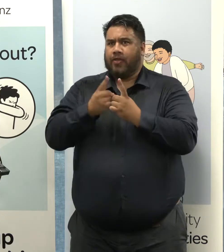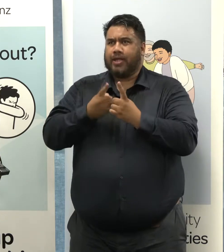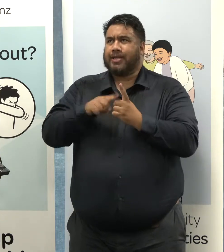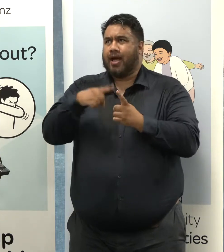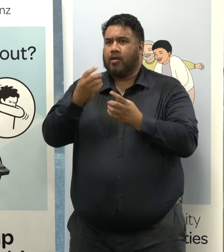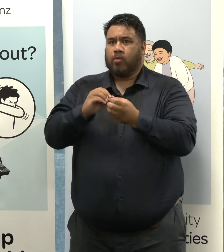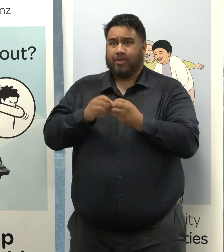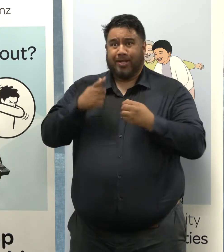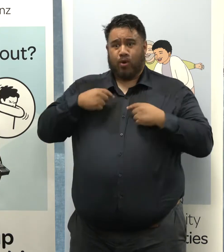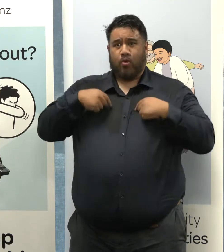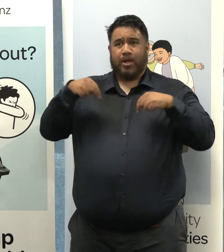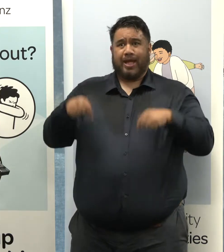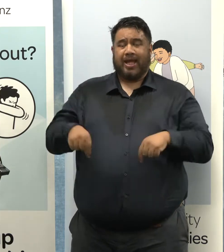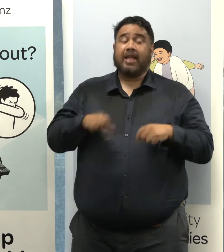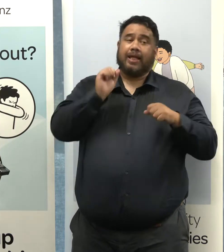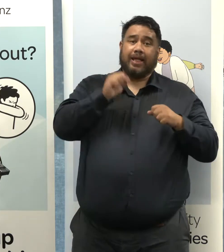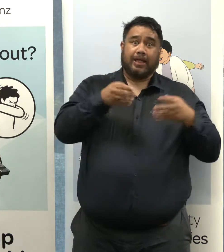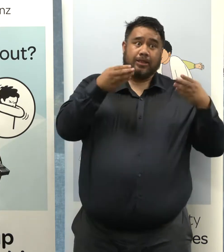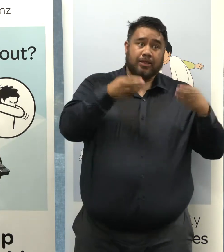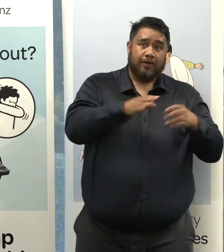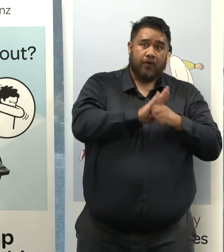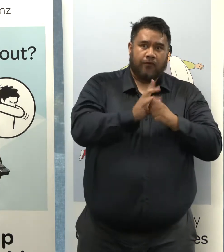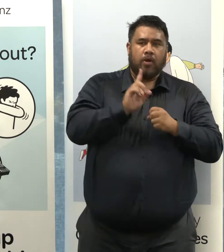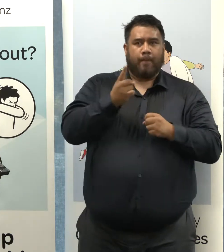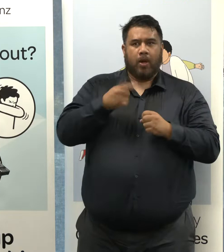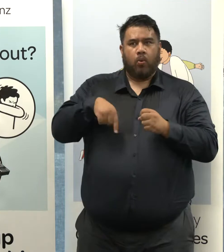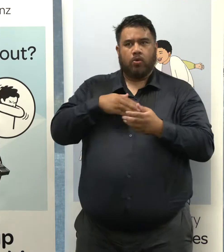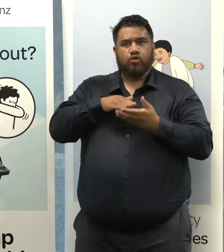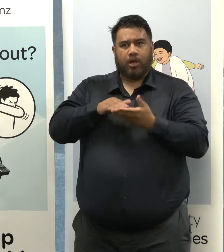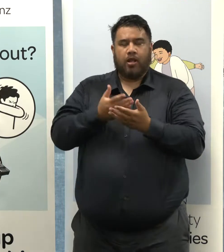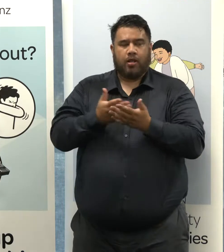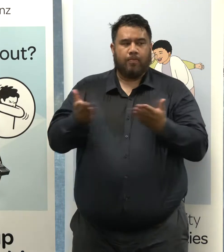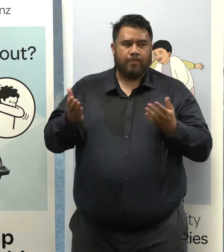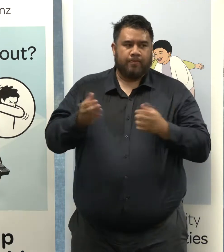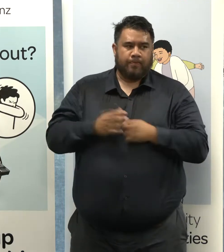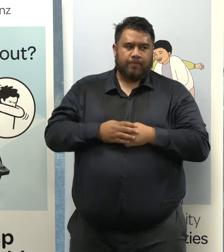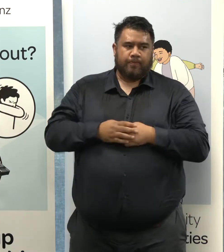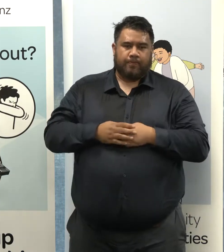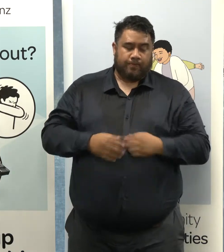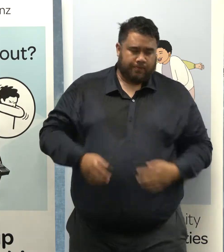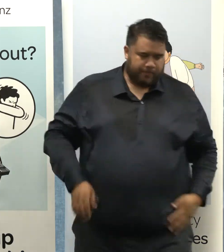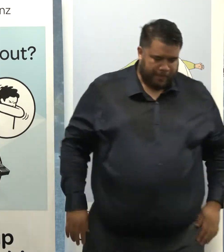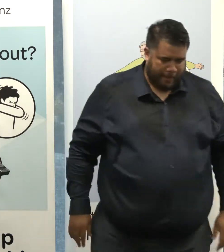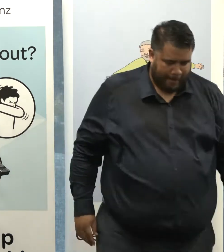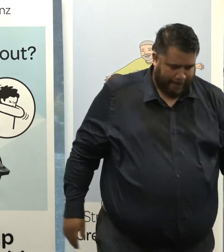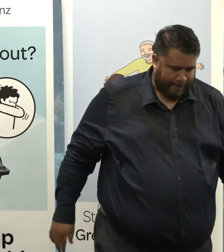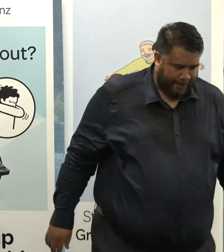for, even though we might be a little bit under pressure. Thanks very much, Ashley.